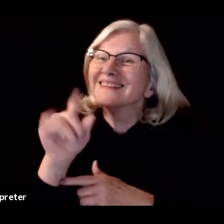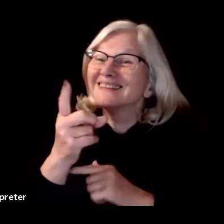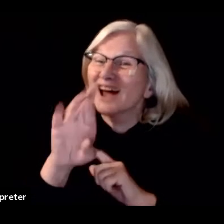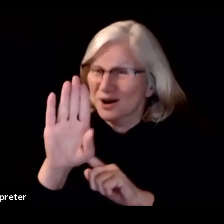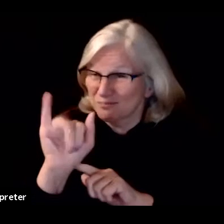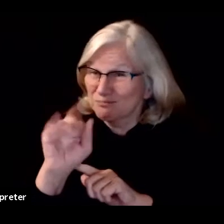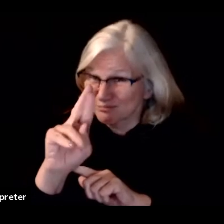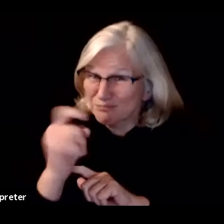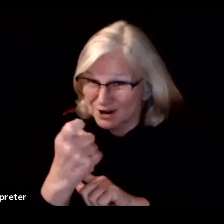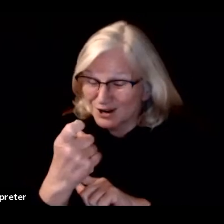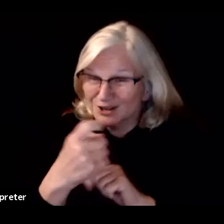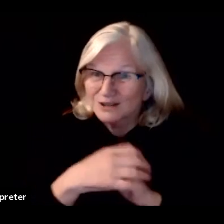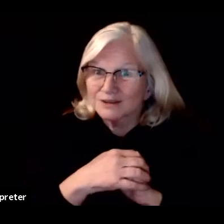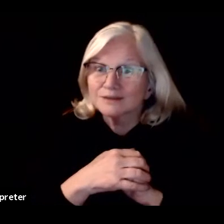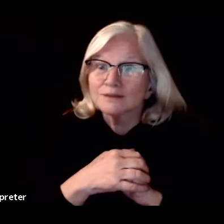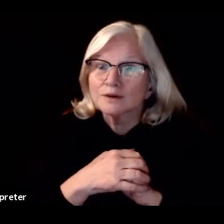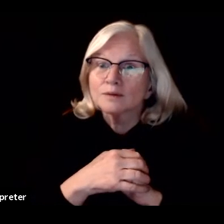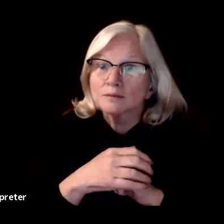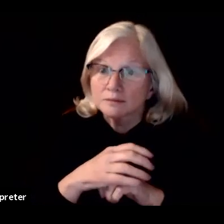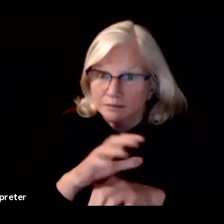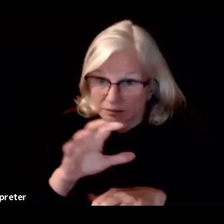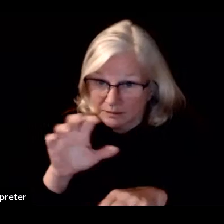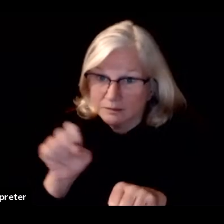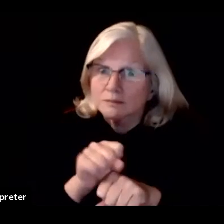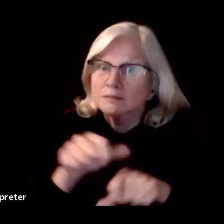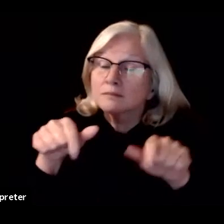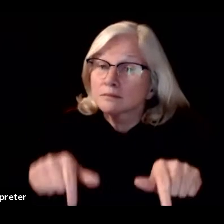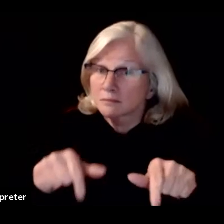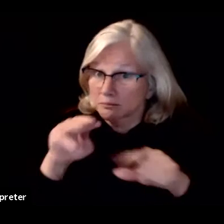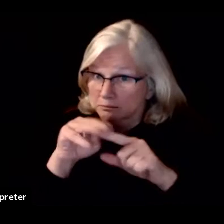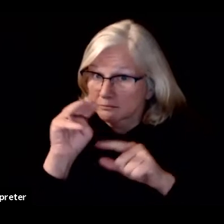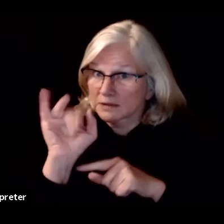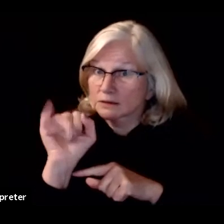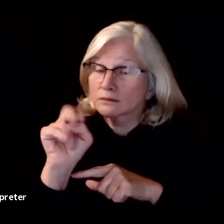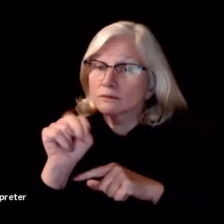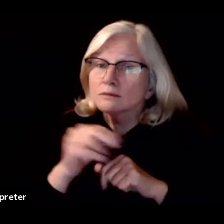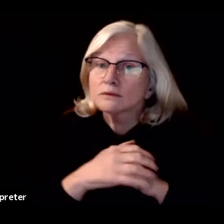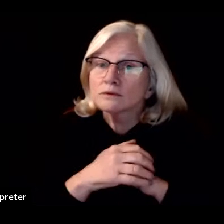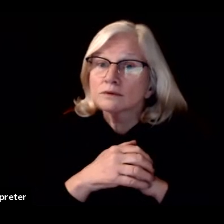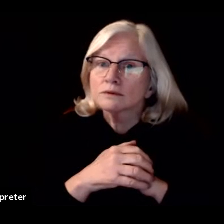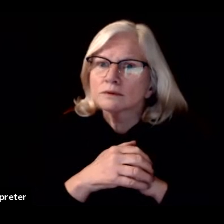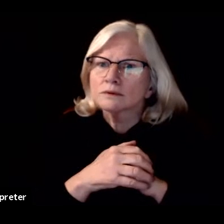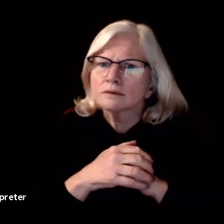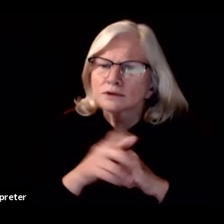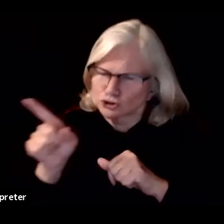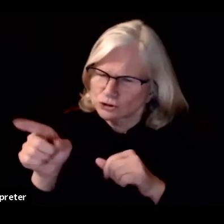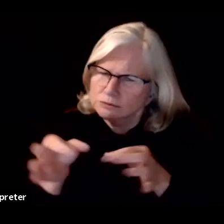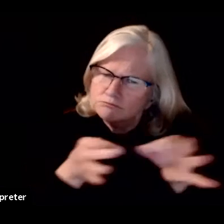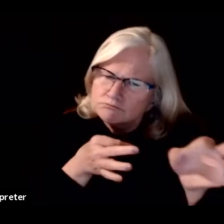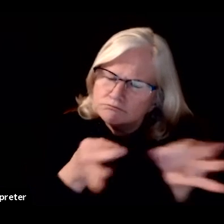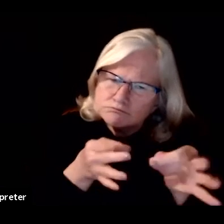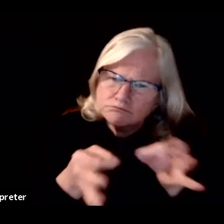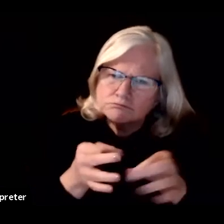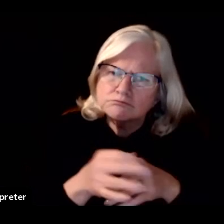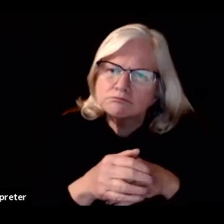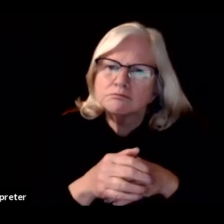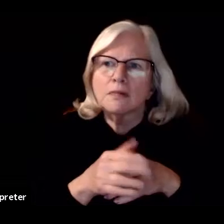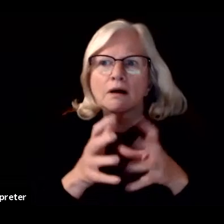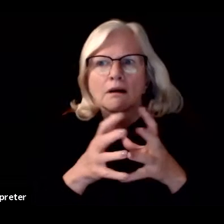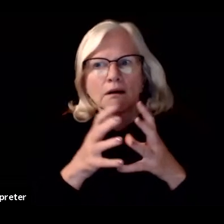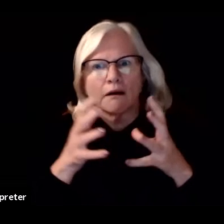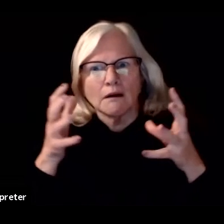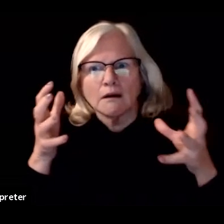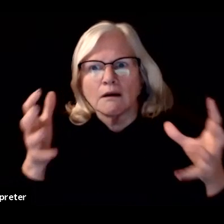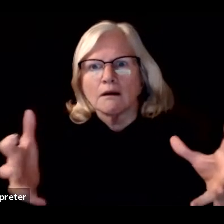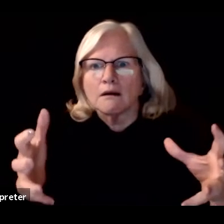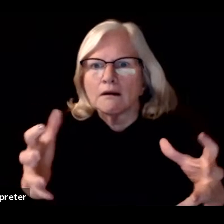had plenty to say about her perspective nationwide on the alarming increases in cases all over the country, and particularly